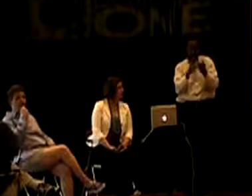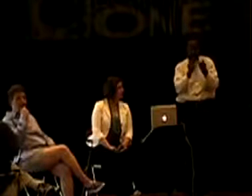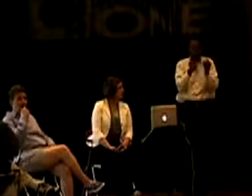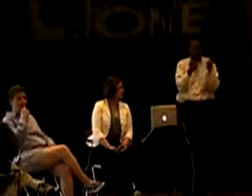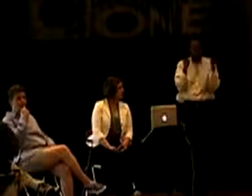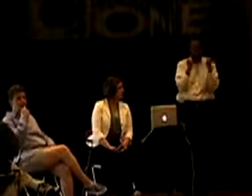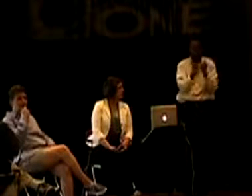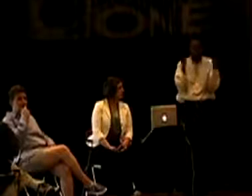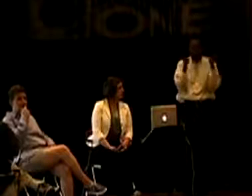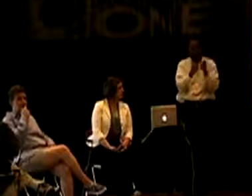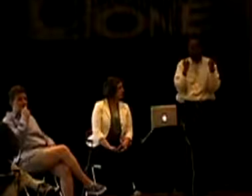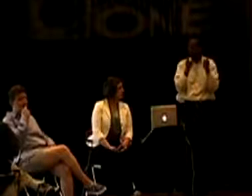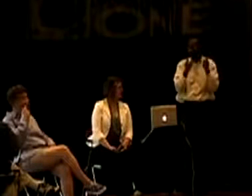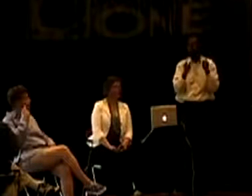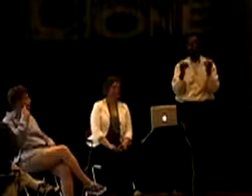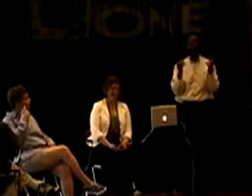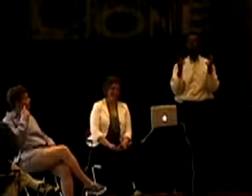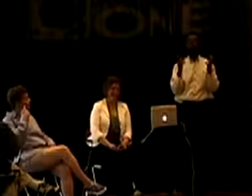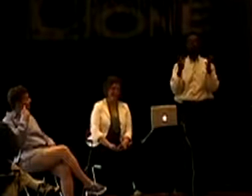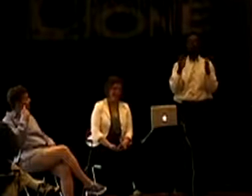more. I stopped now, I'm leaving it alone.